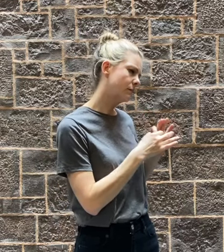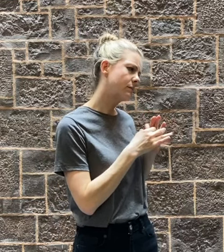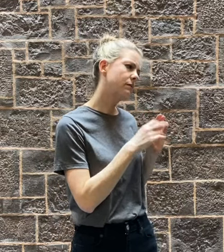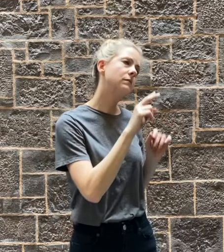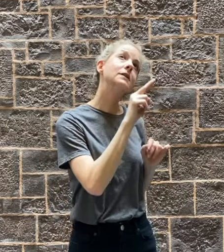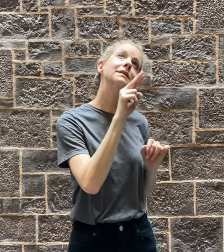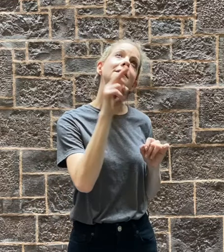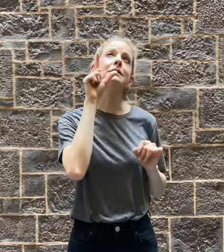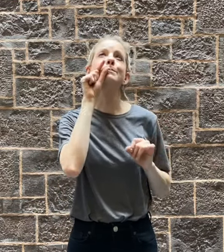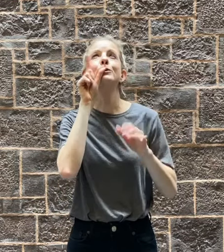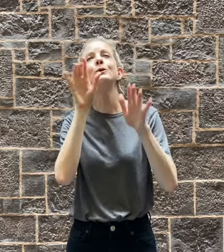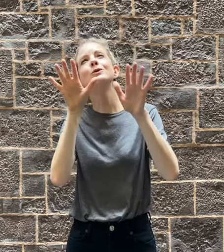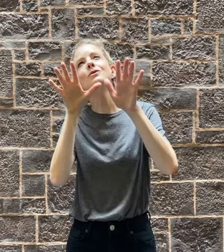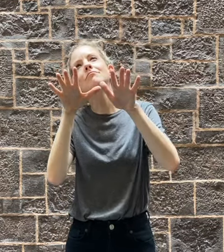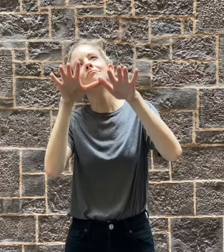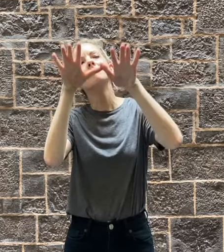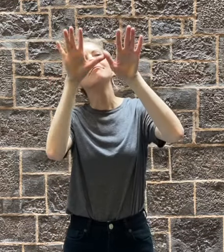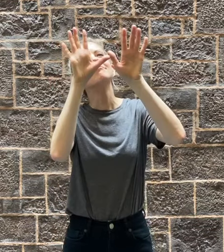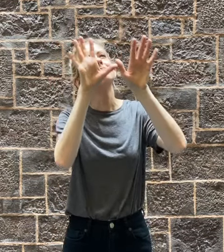across cloudless sky.